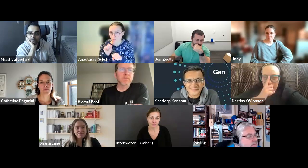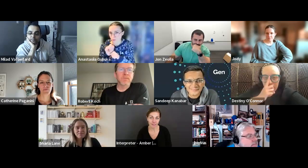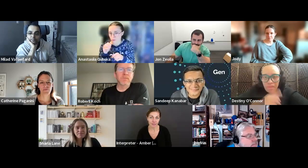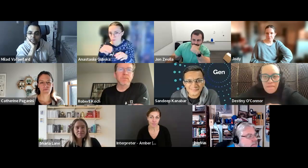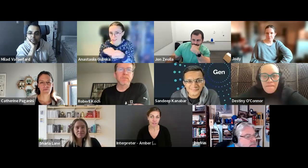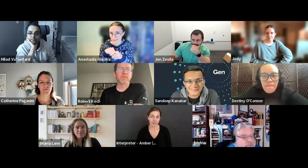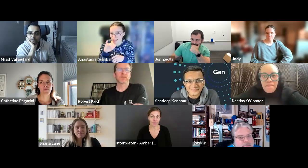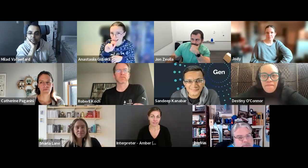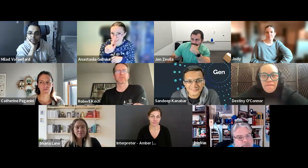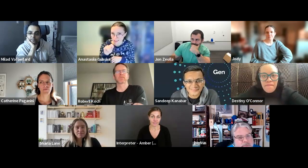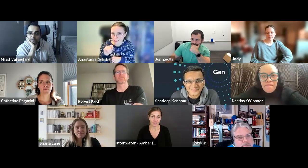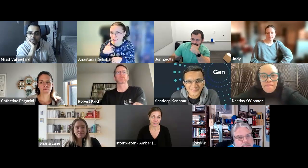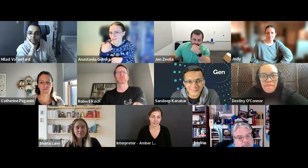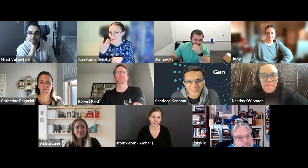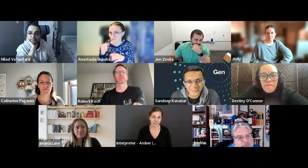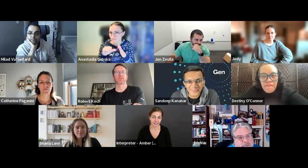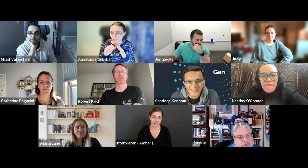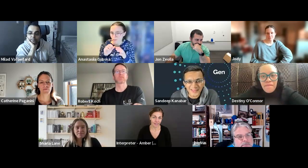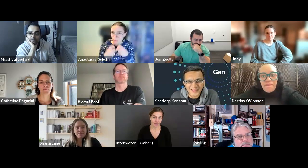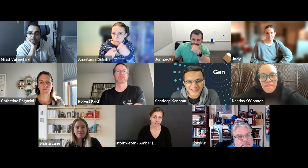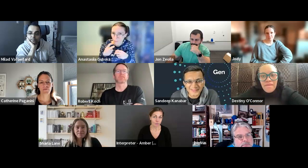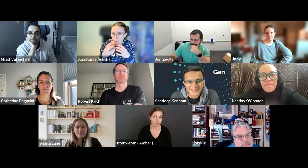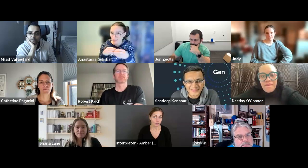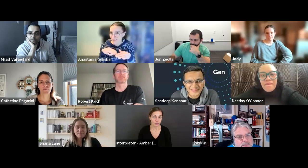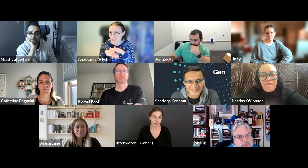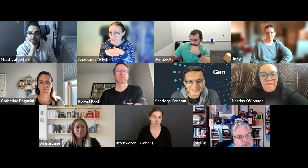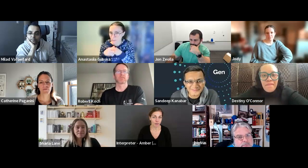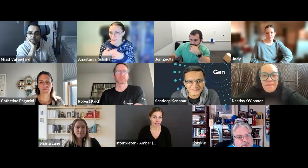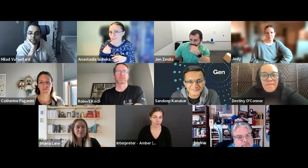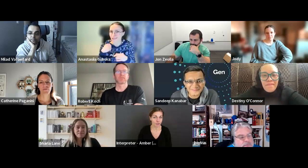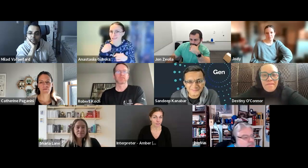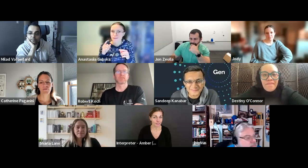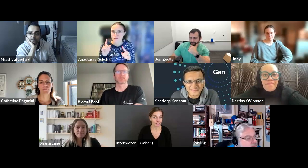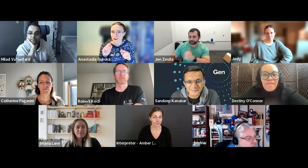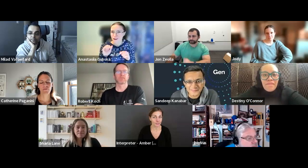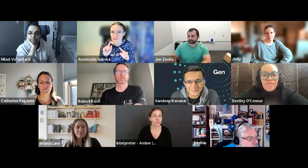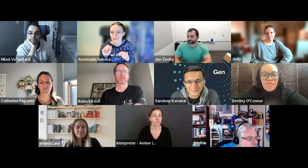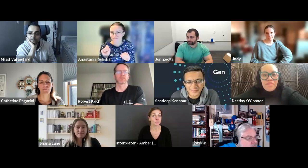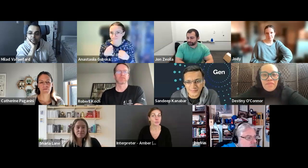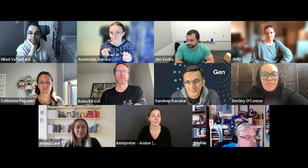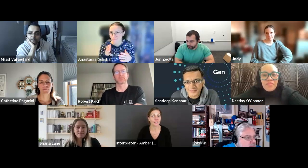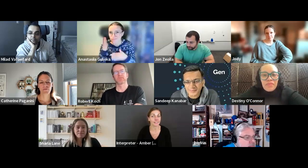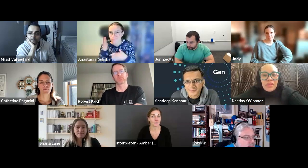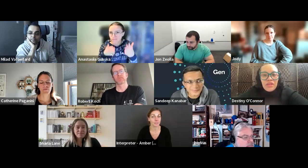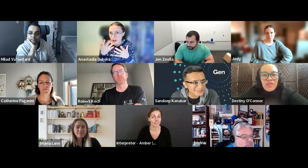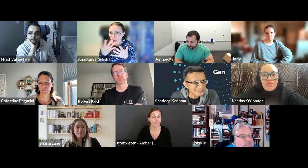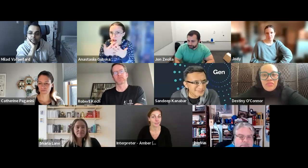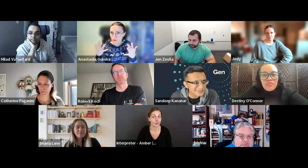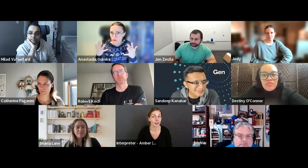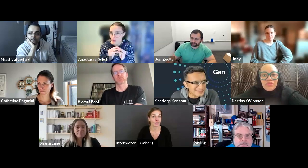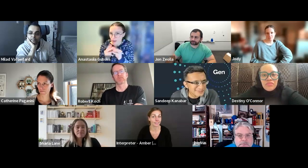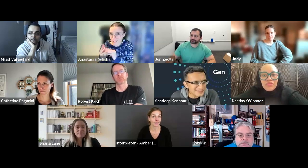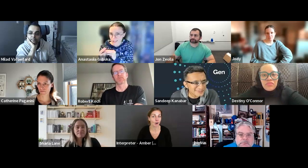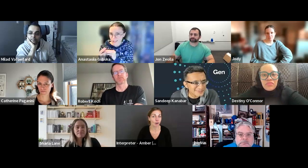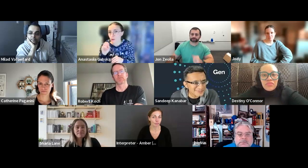accessible, because the industry that I work in, I've noticed that there's issues with accessibility. Things